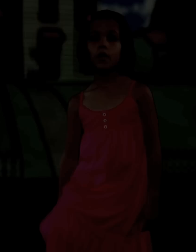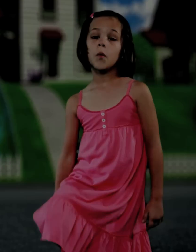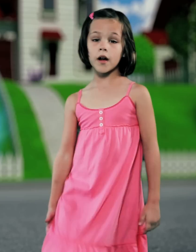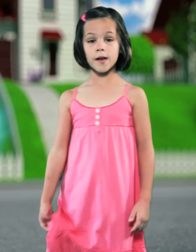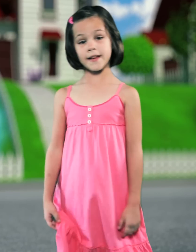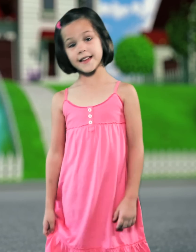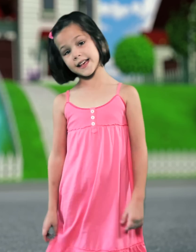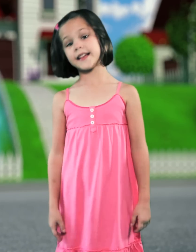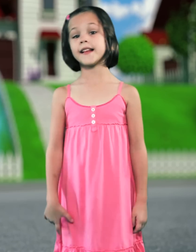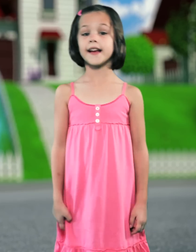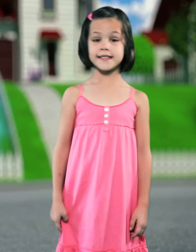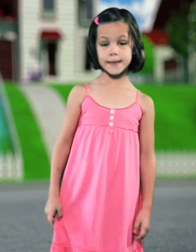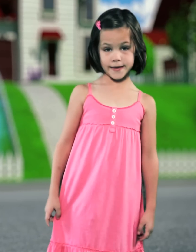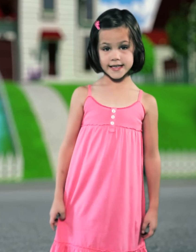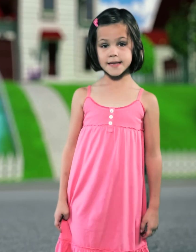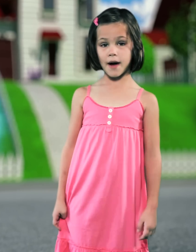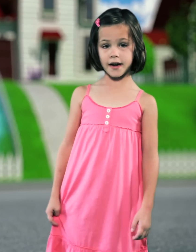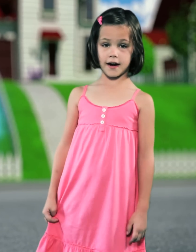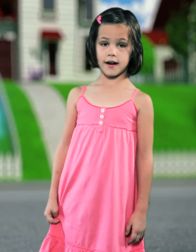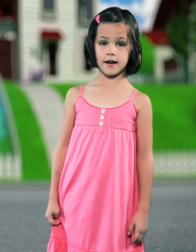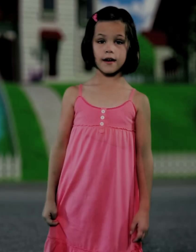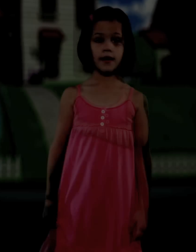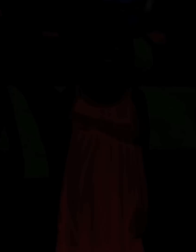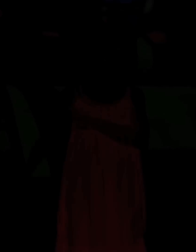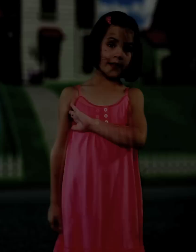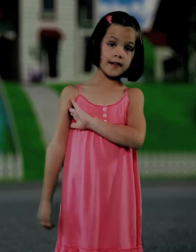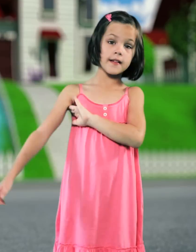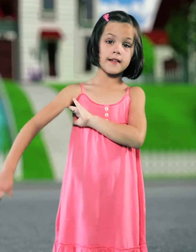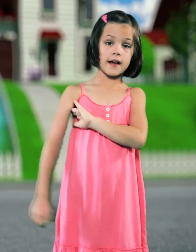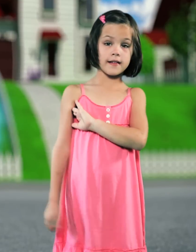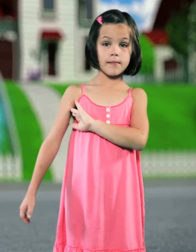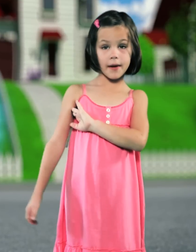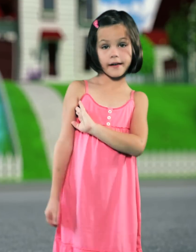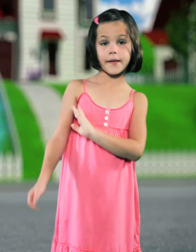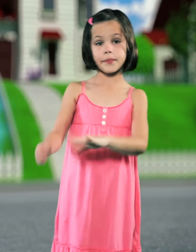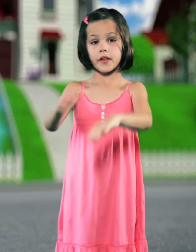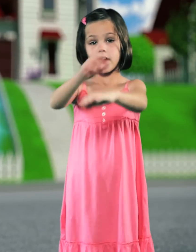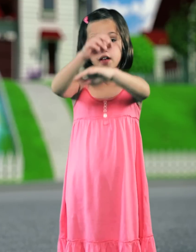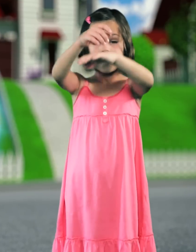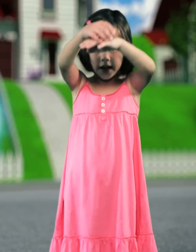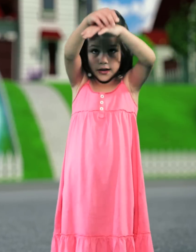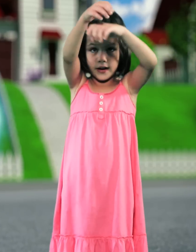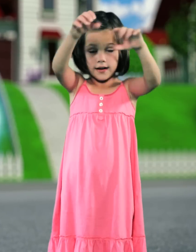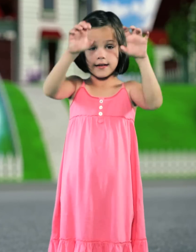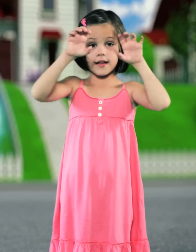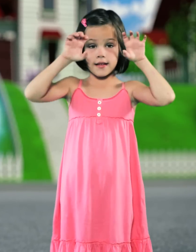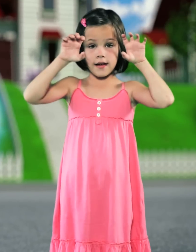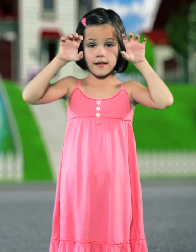We're going to be singing the Itsy Bitsy Spider. This is the sign of Spider. You take your hands like this